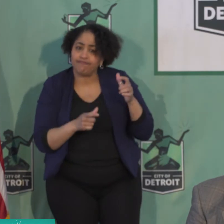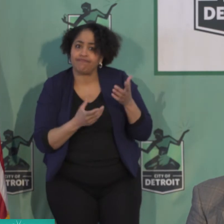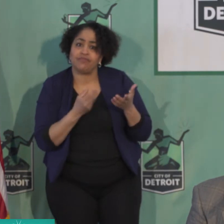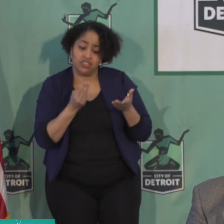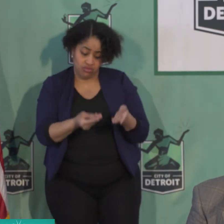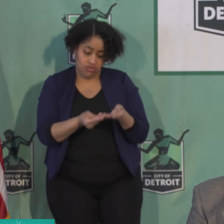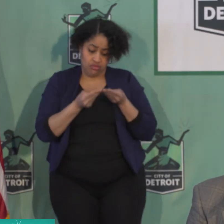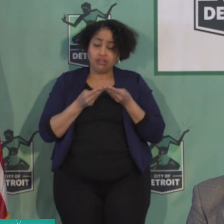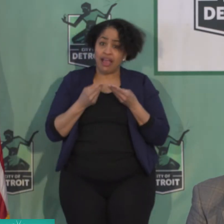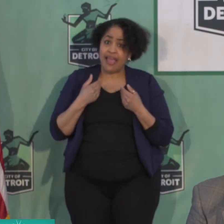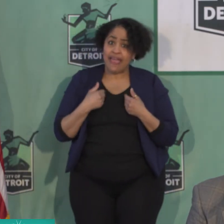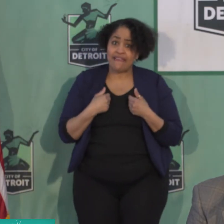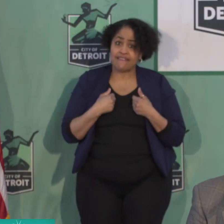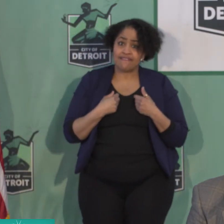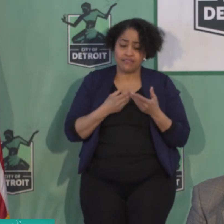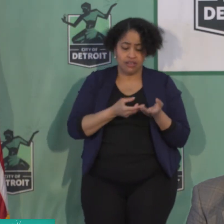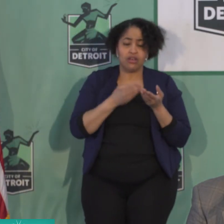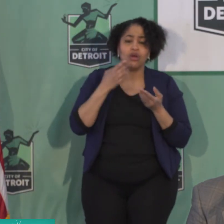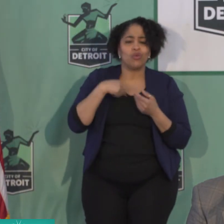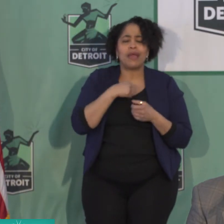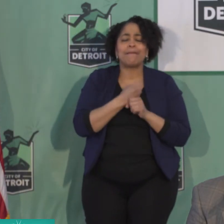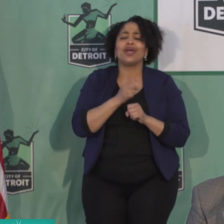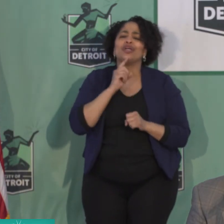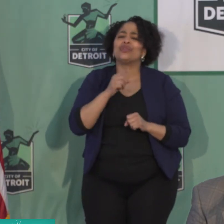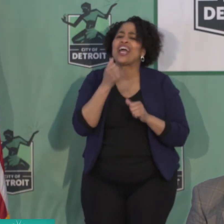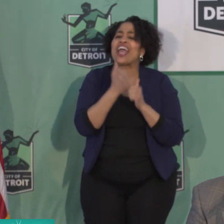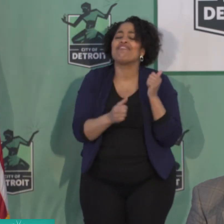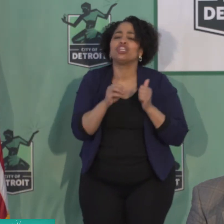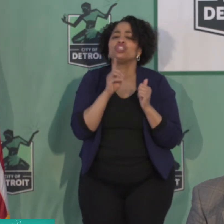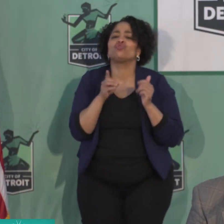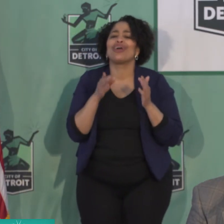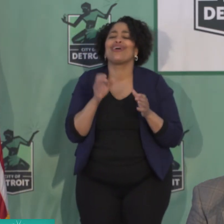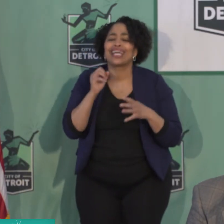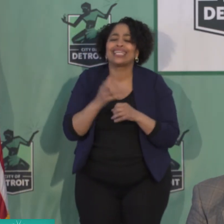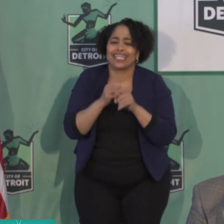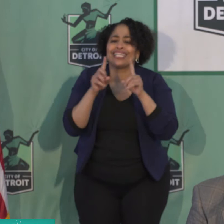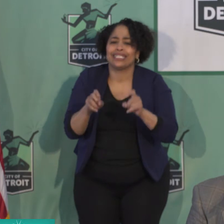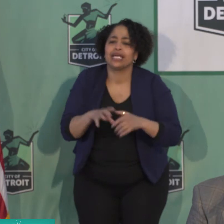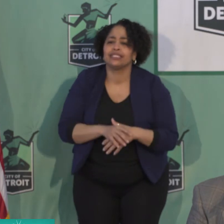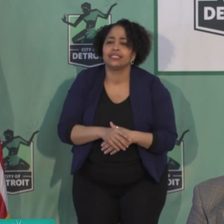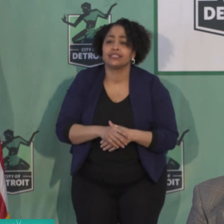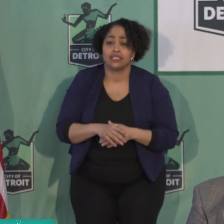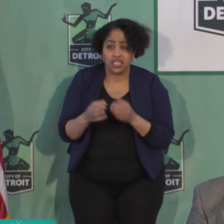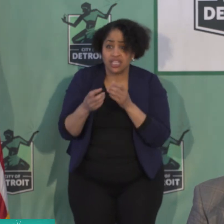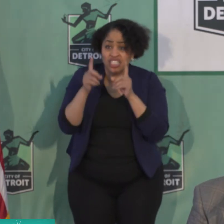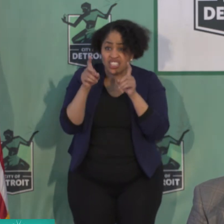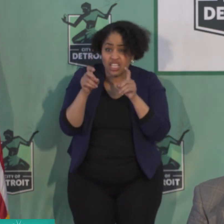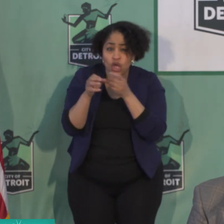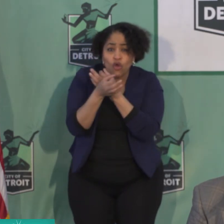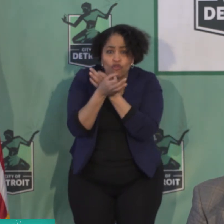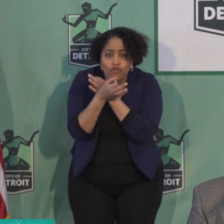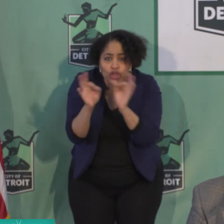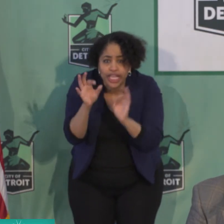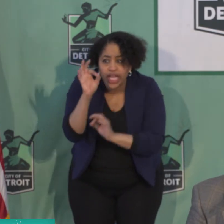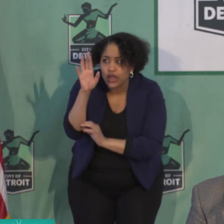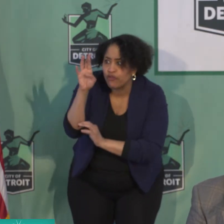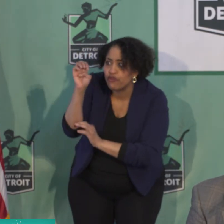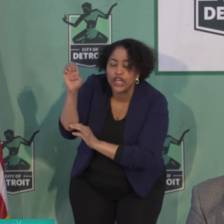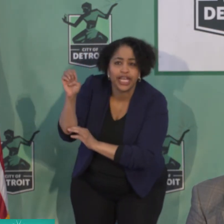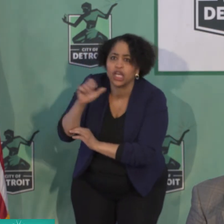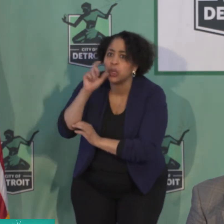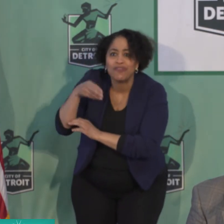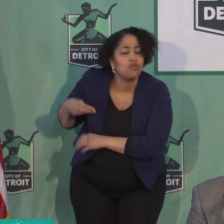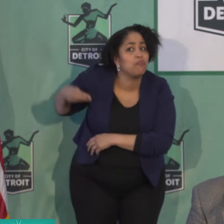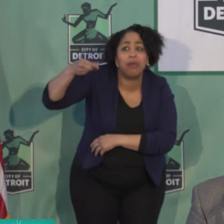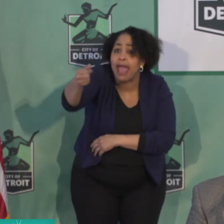the prescription, we are making sure every single Detroiter can get tested. The tests are free. You don't have to pay for them. One of